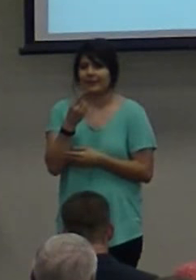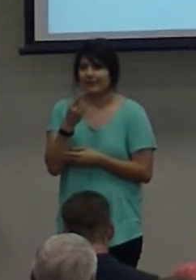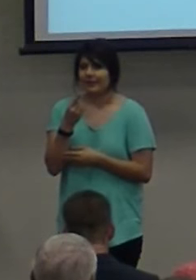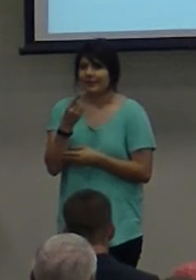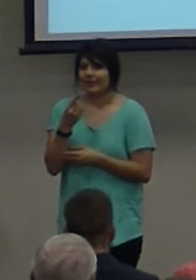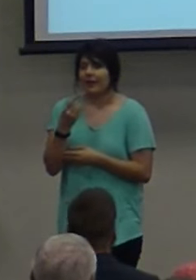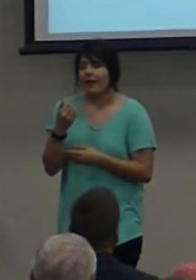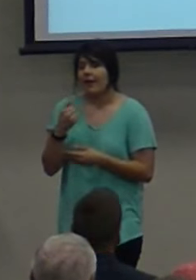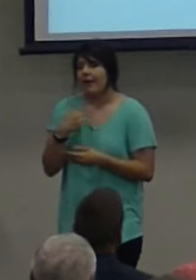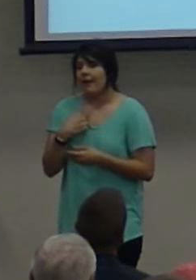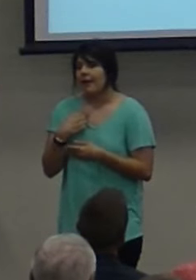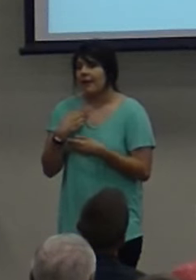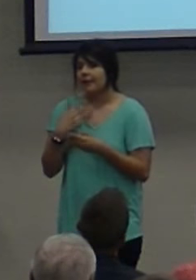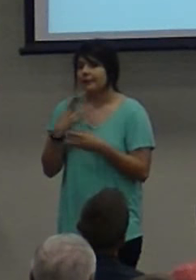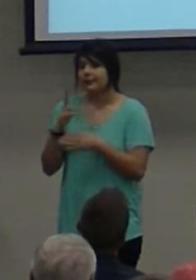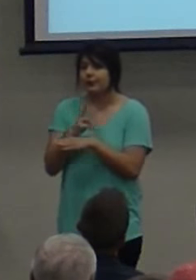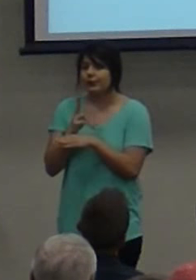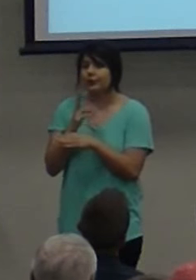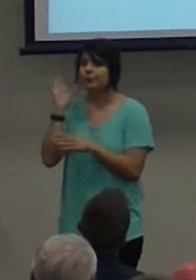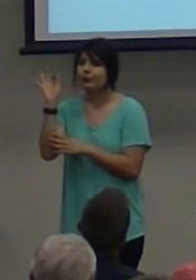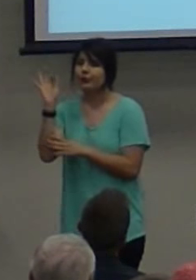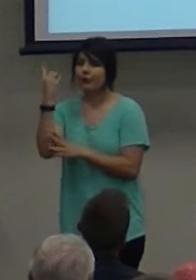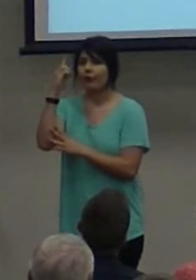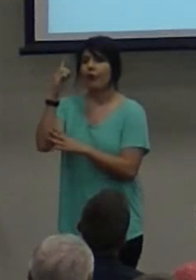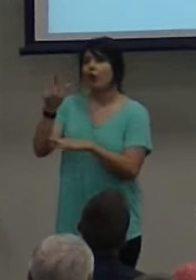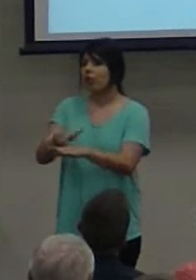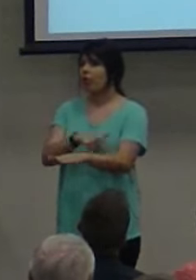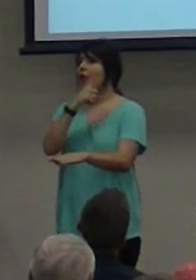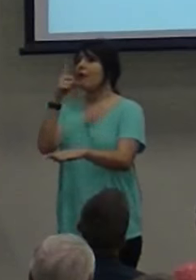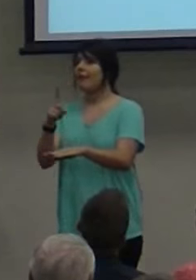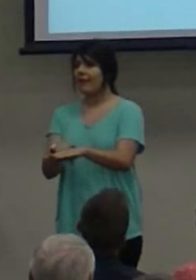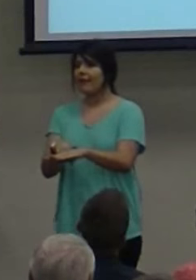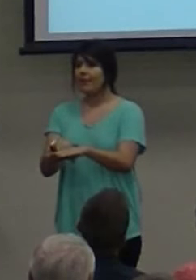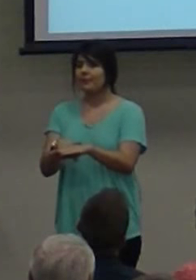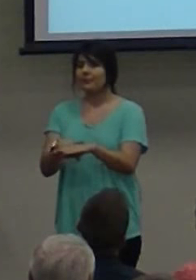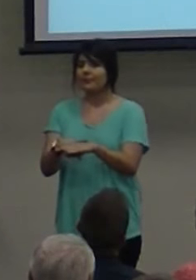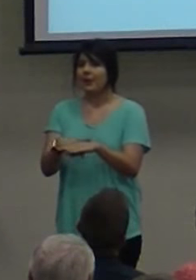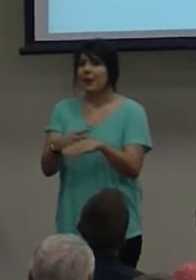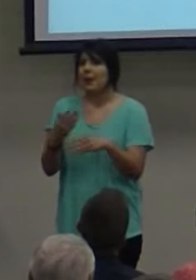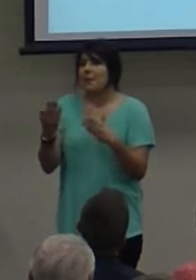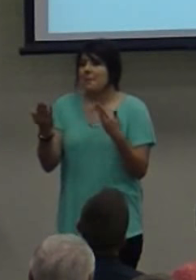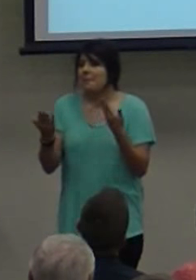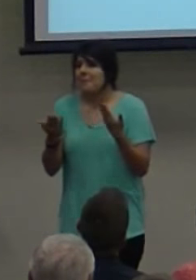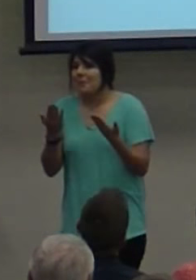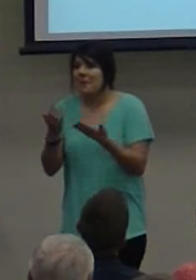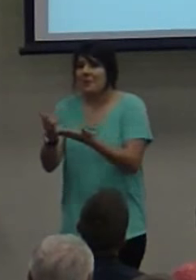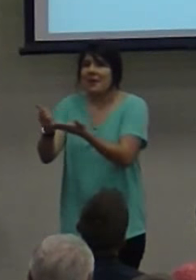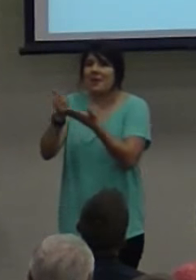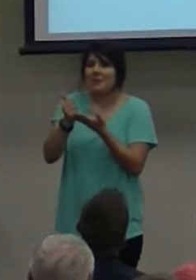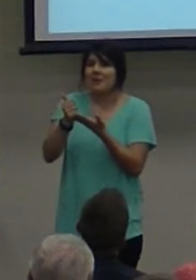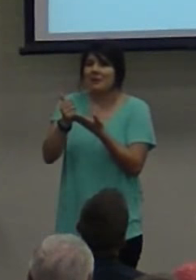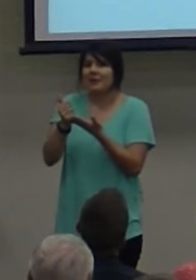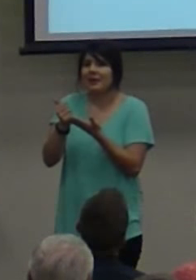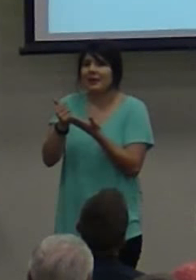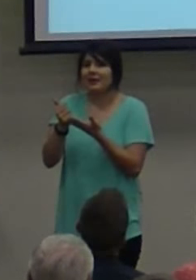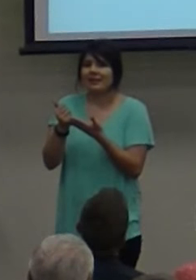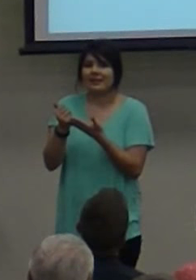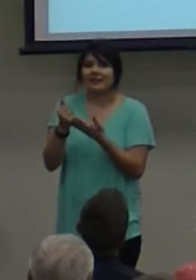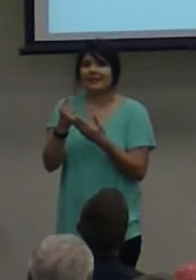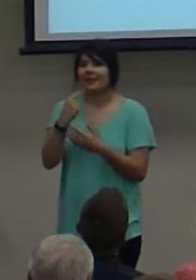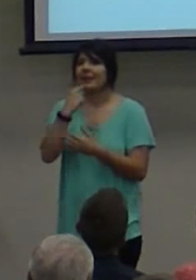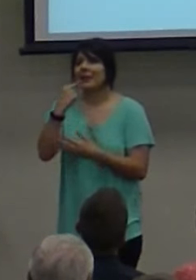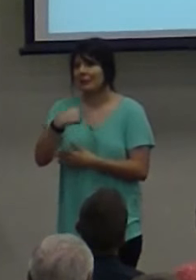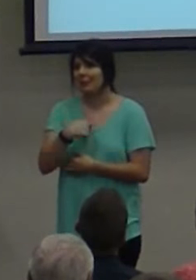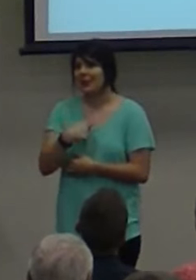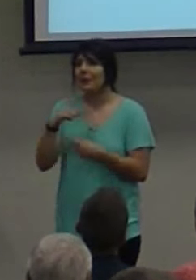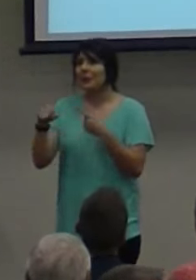I'm used to preaching for a long time. It may help me if you can give me a signal when I need to shut